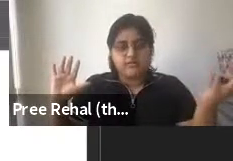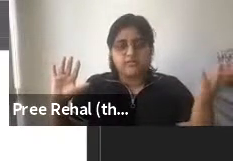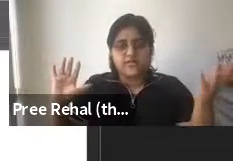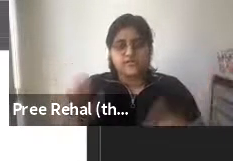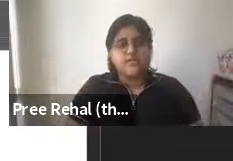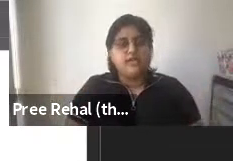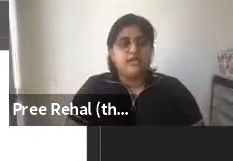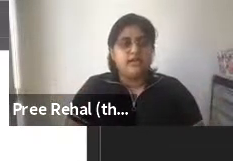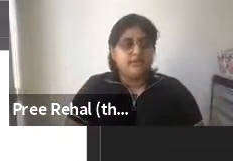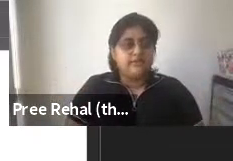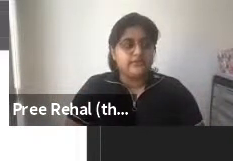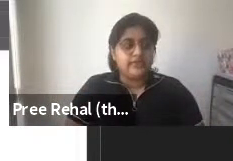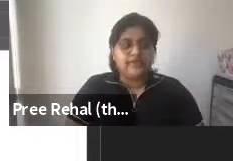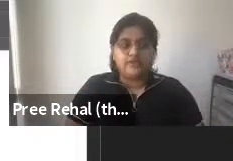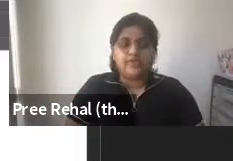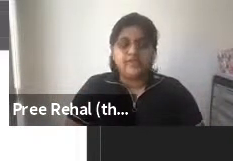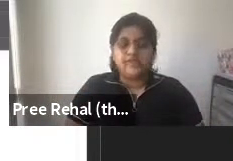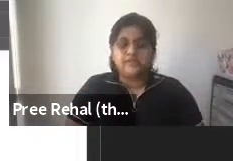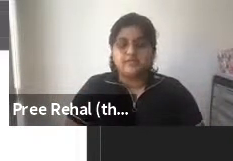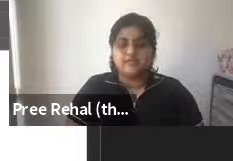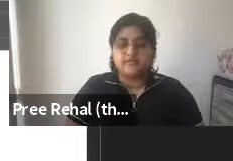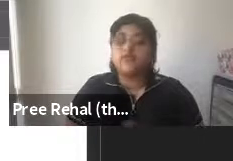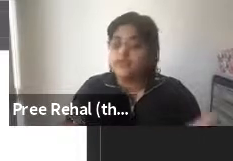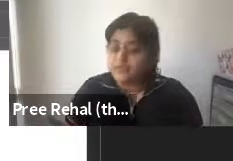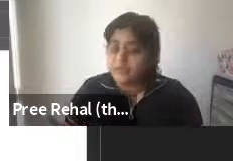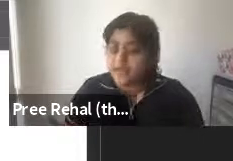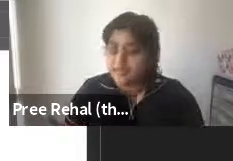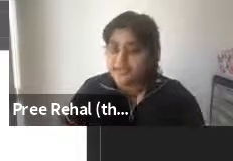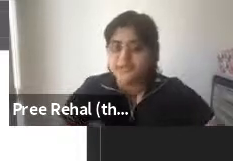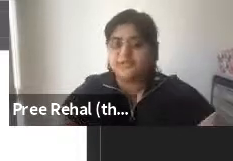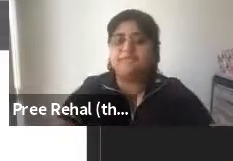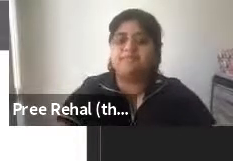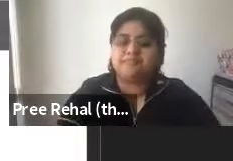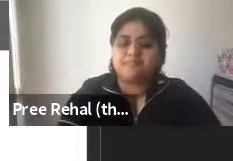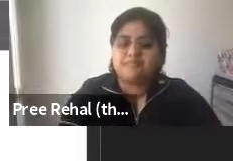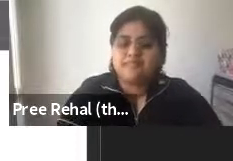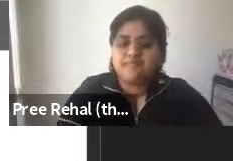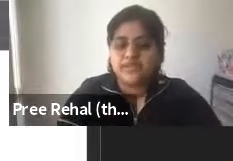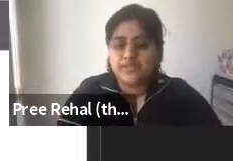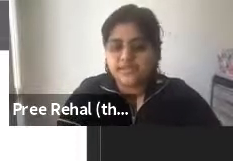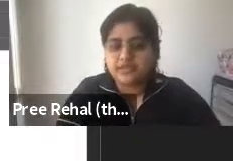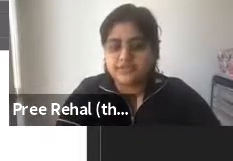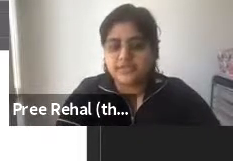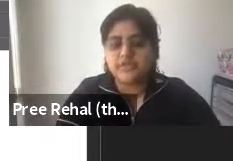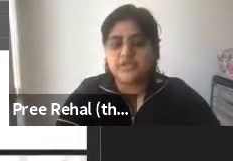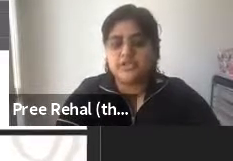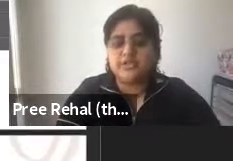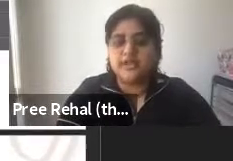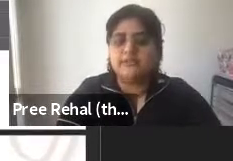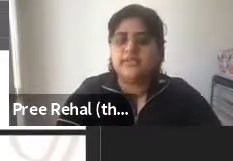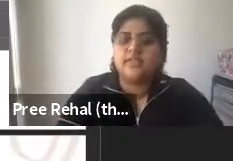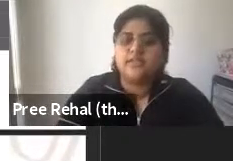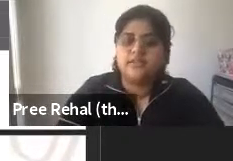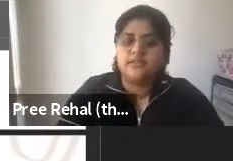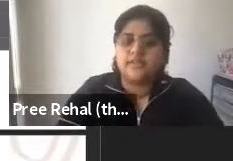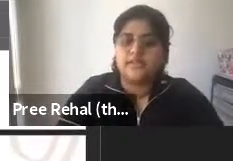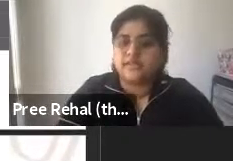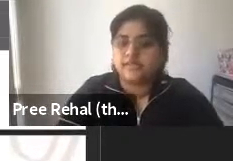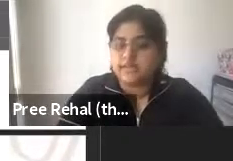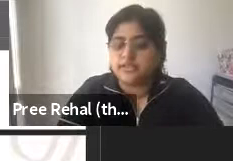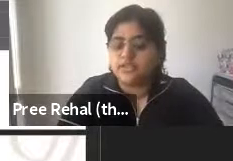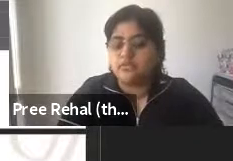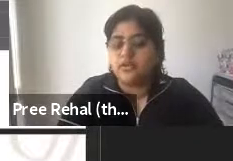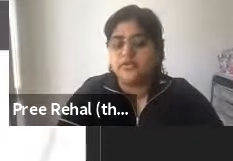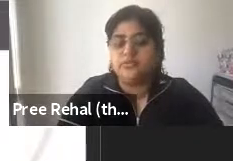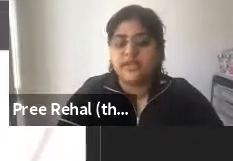the cabaret show, the drag show, because there was more than three applications. So this is the first issue on the left. This is